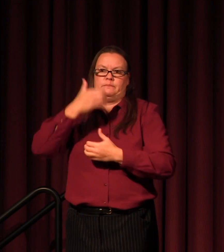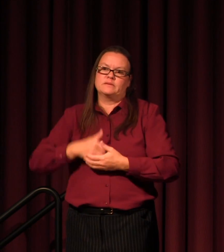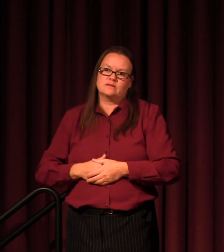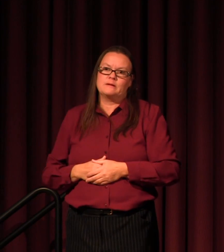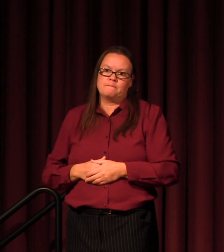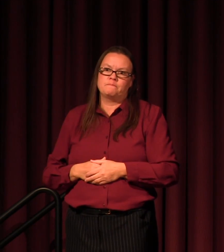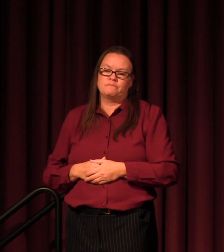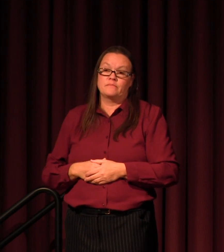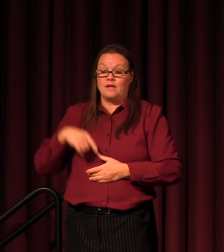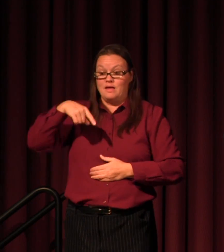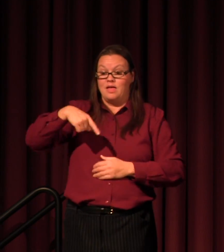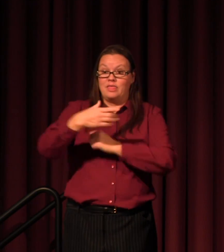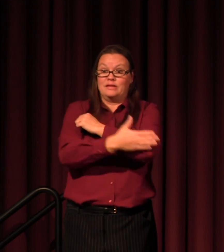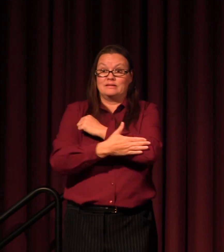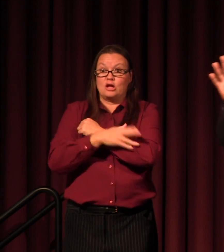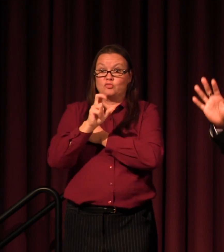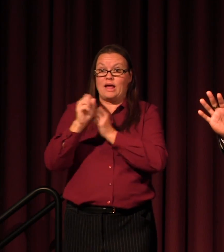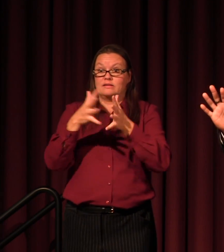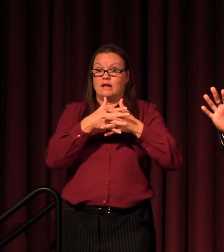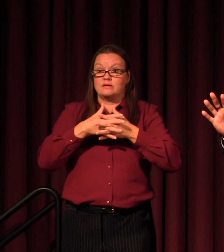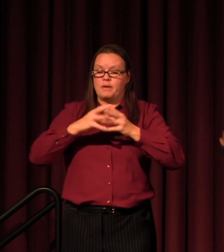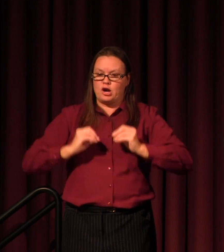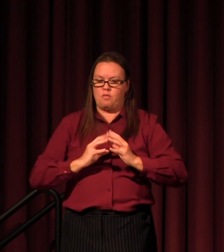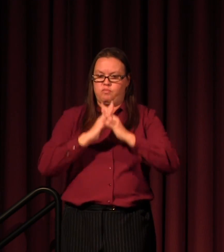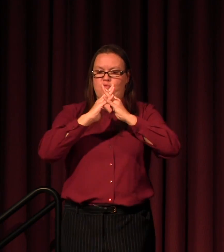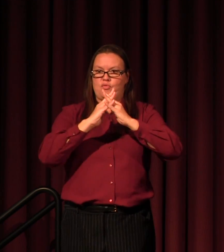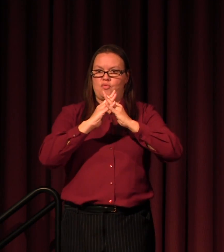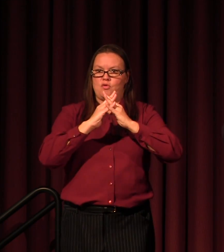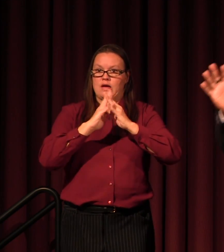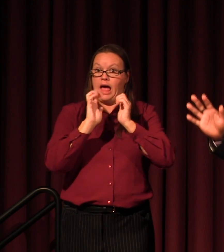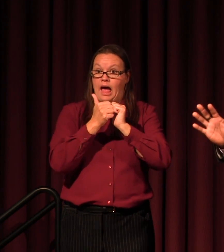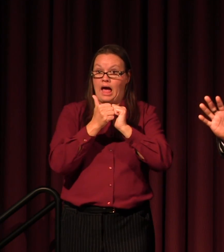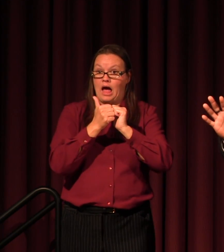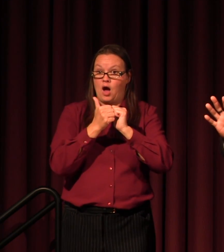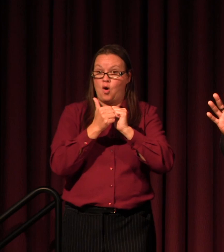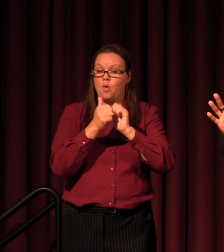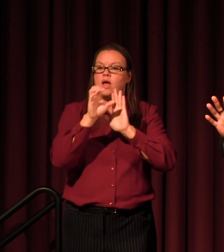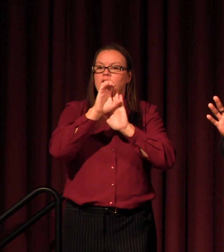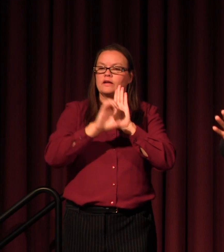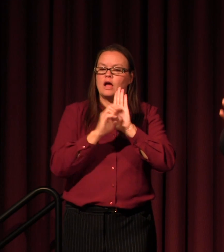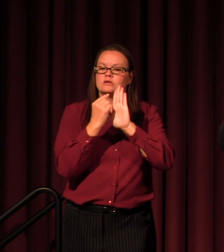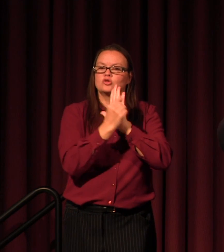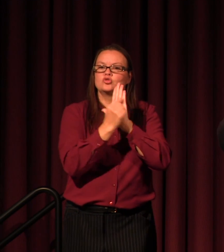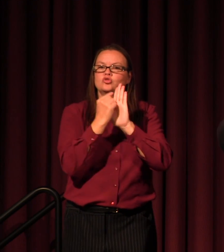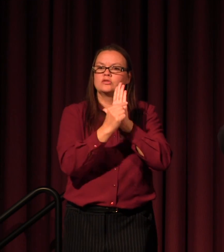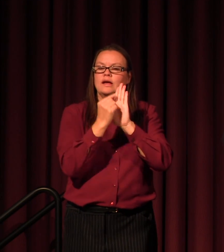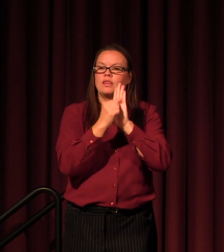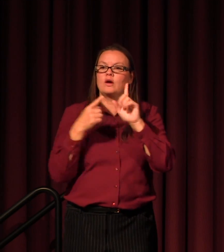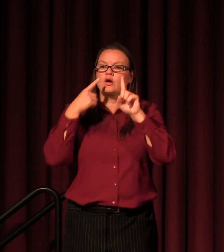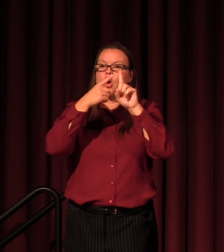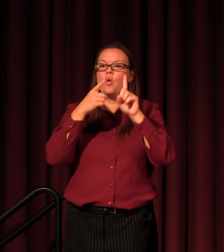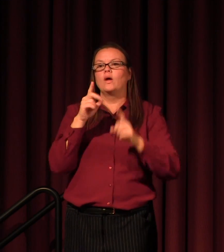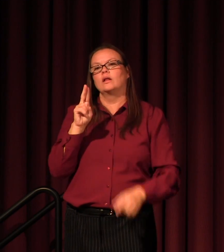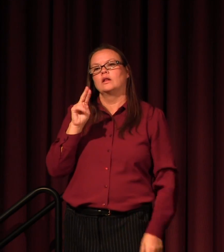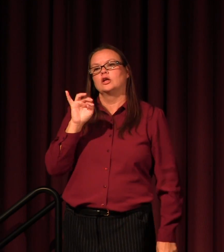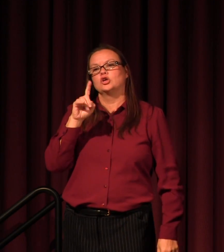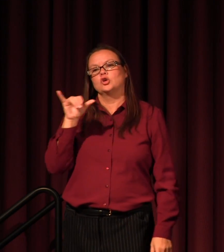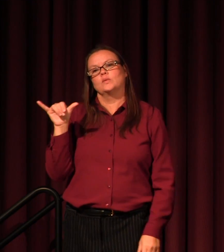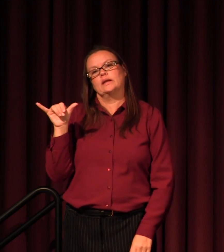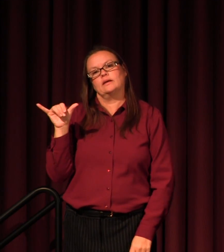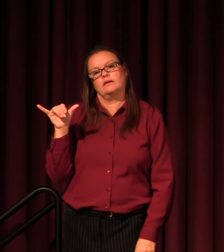actually created this country. Now, I'm not saying this country hasn't had problems. I'm not even saying that when they wrote that, they meant all the things they said in there. But that's what the thing